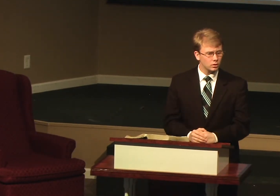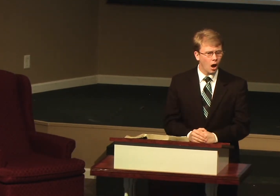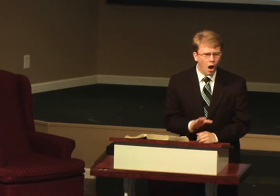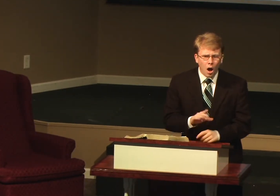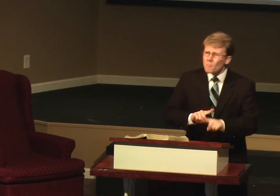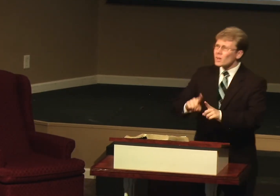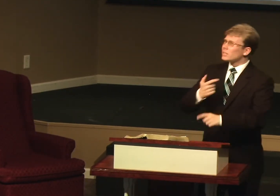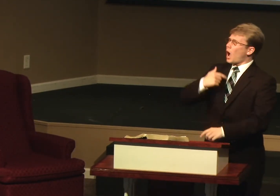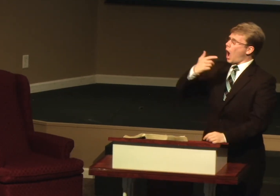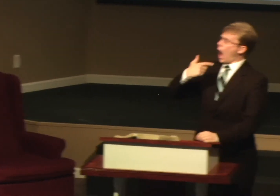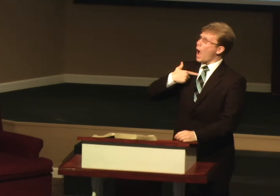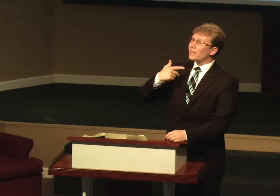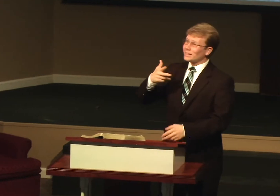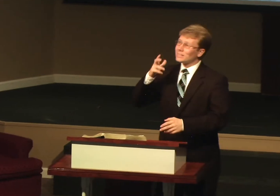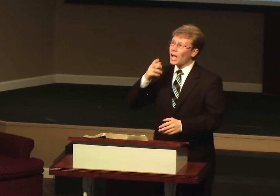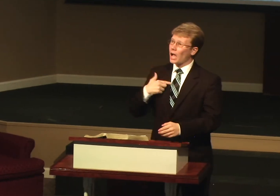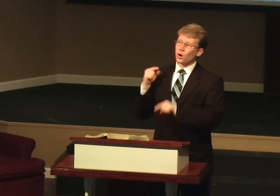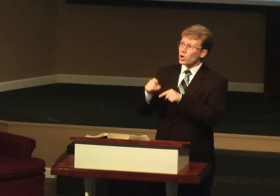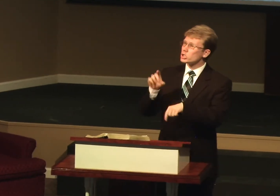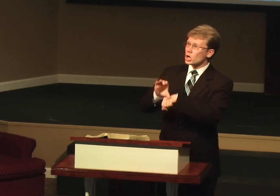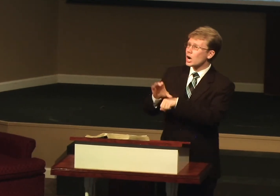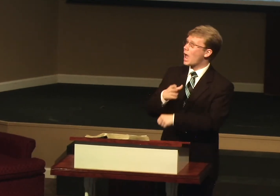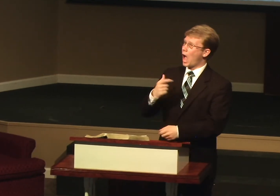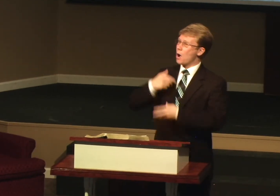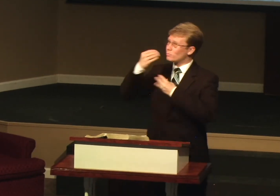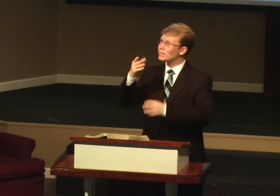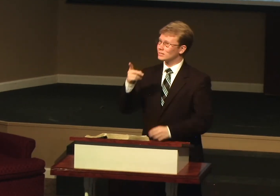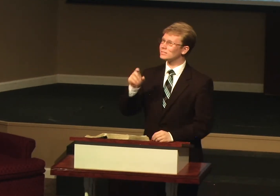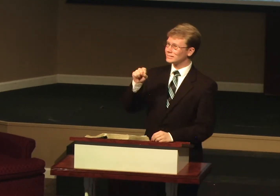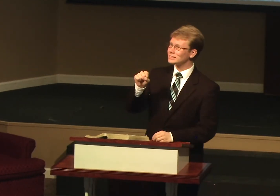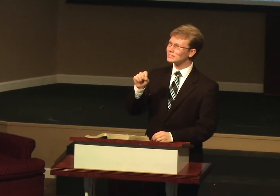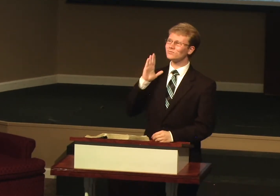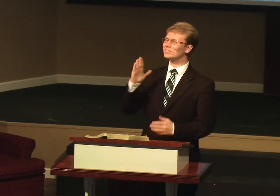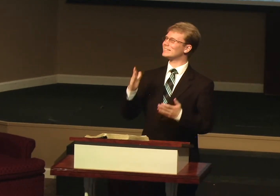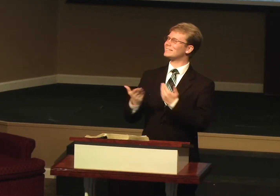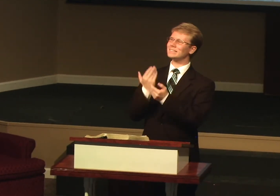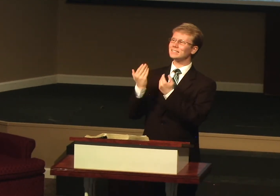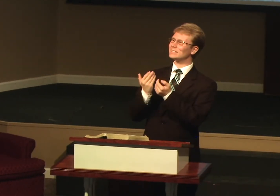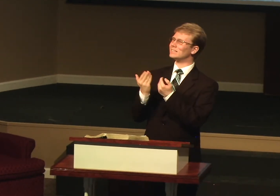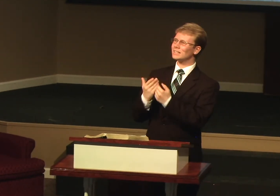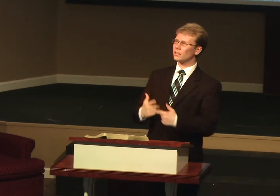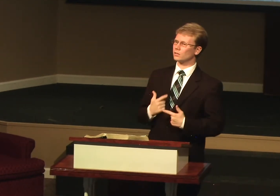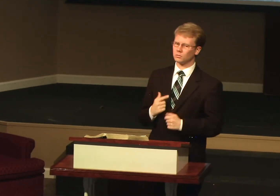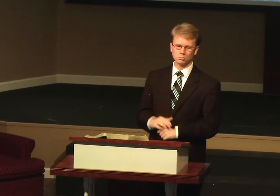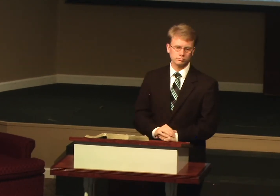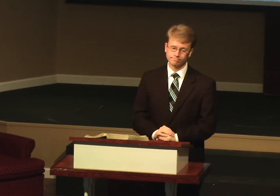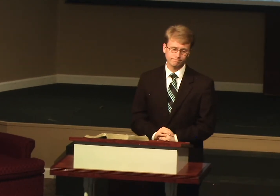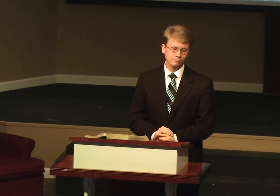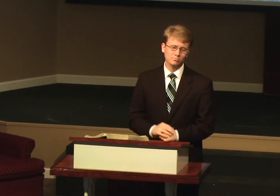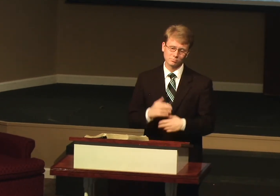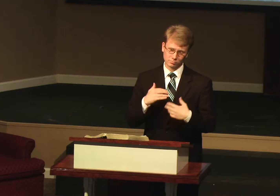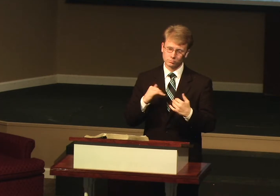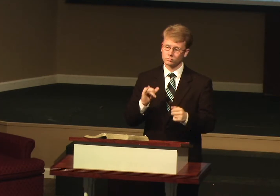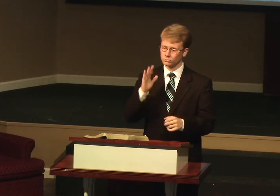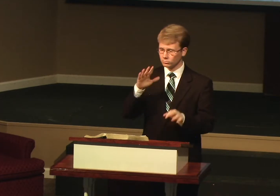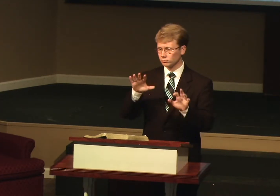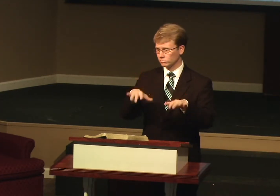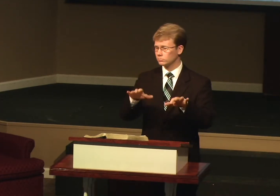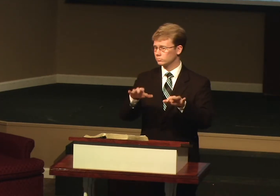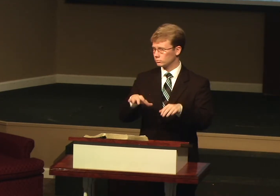obey. But you know, Lord, I go to church and I did what you said for me to do. Surely life is going to be easy, right?